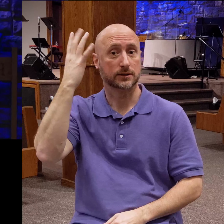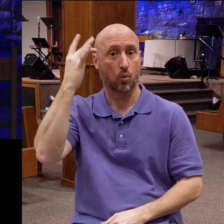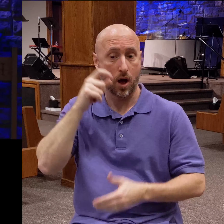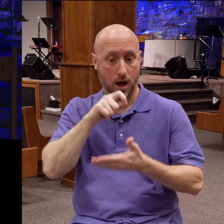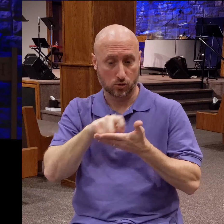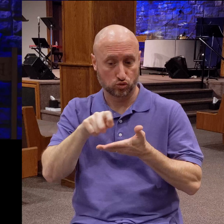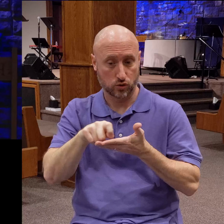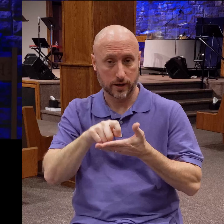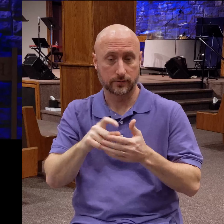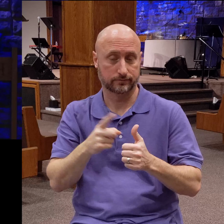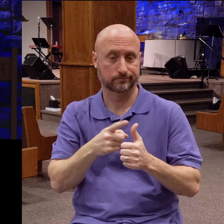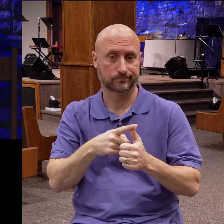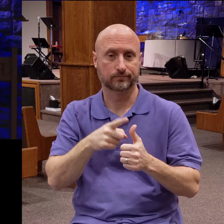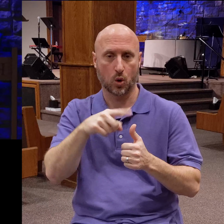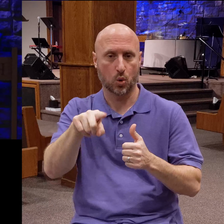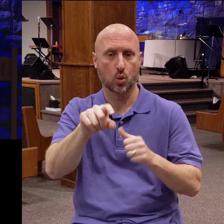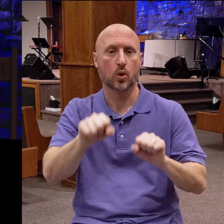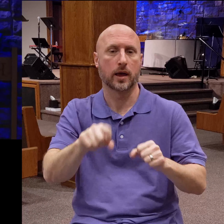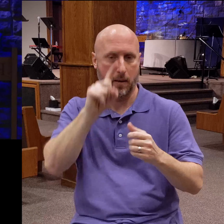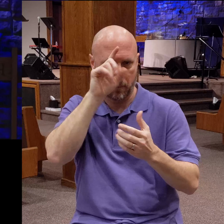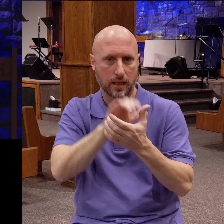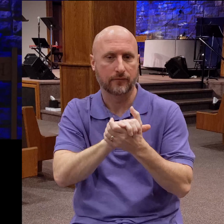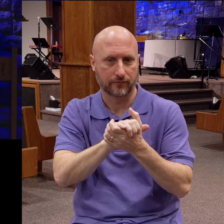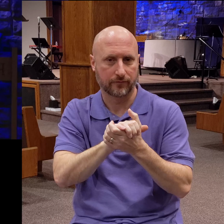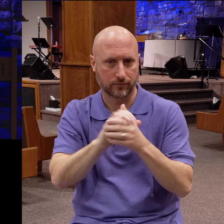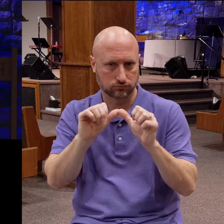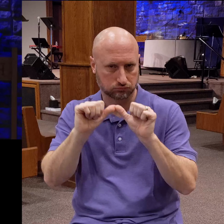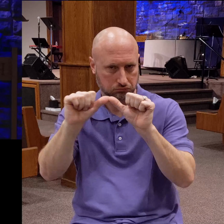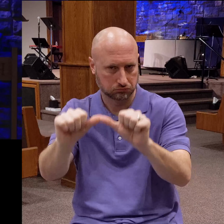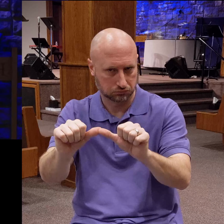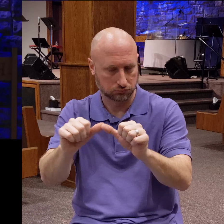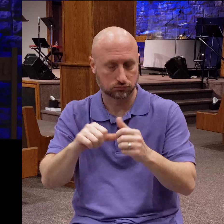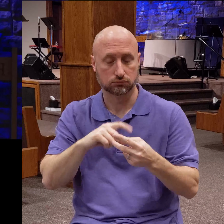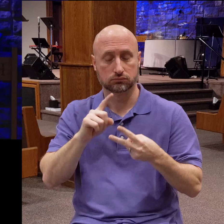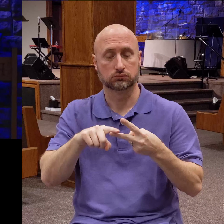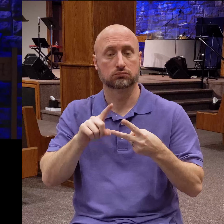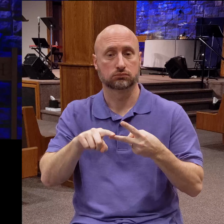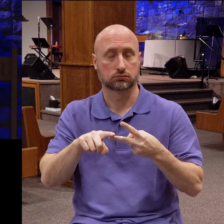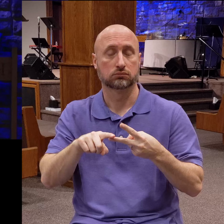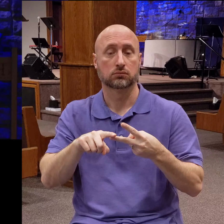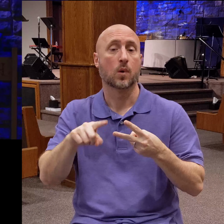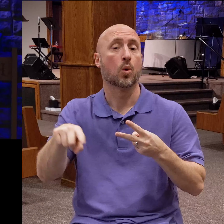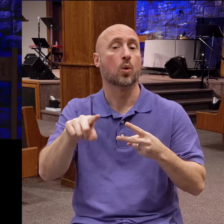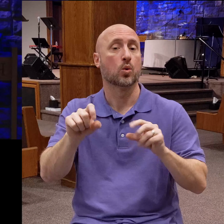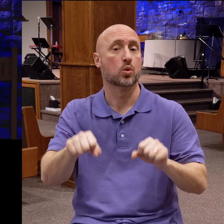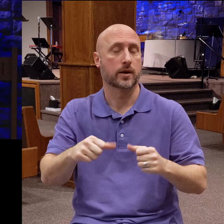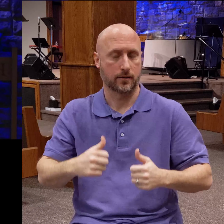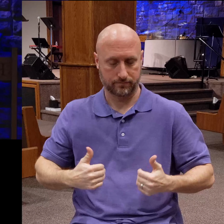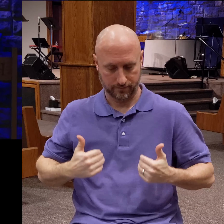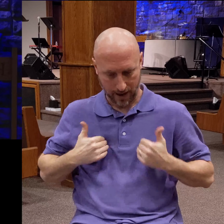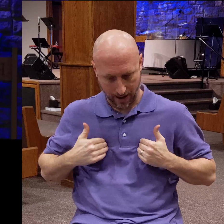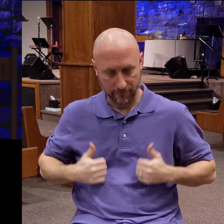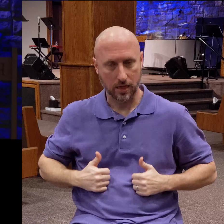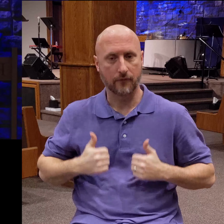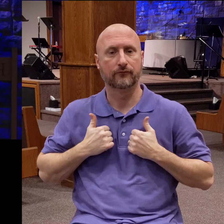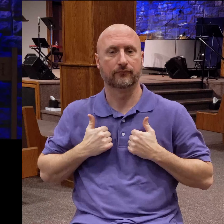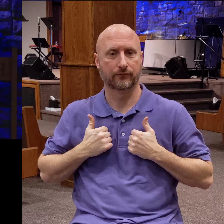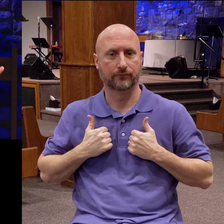you might literally be believing, and number two, that you may be having